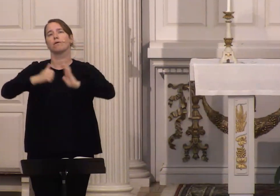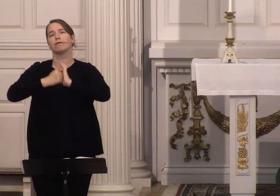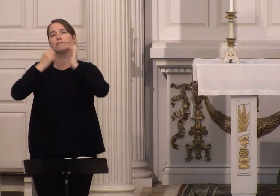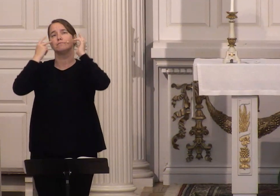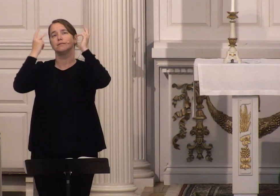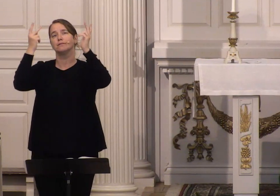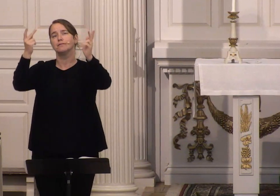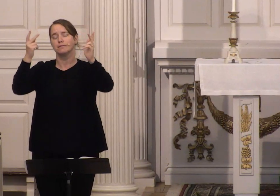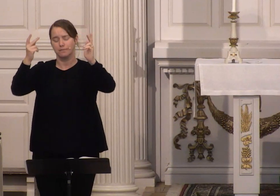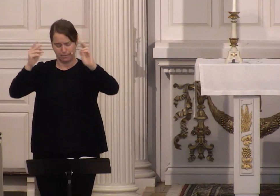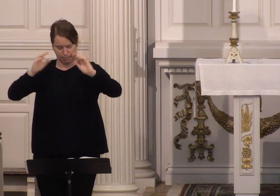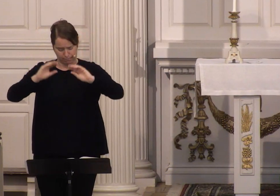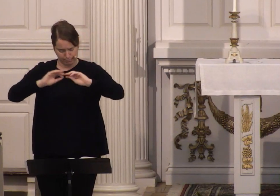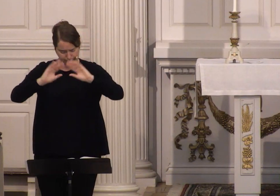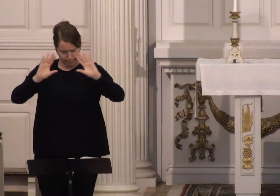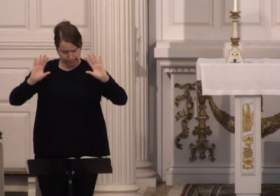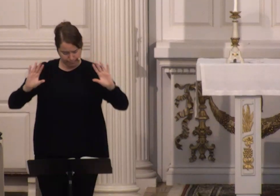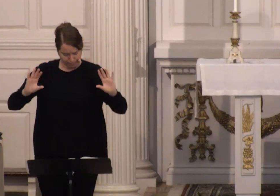and to